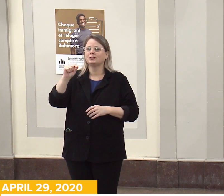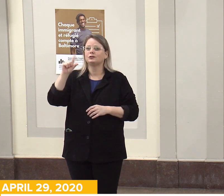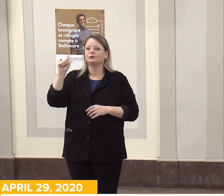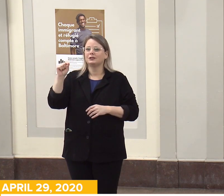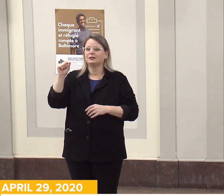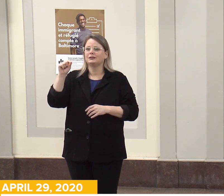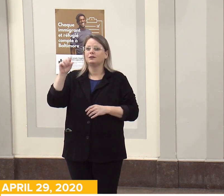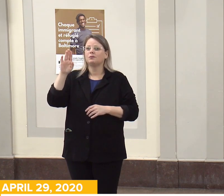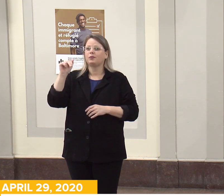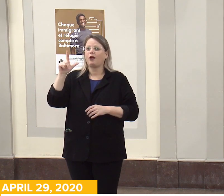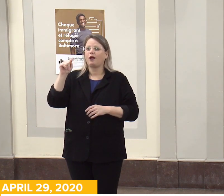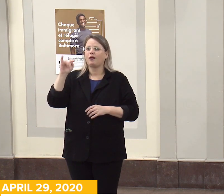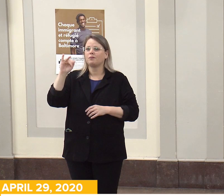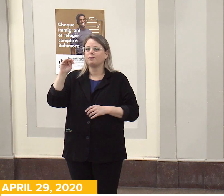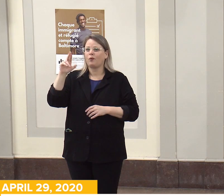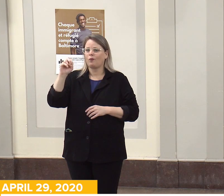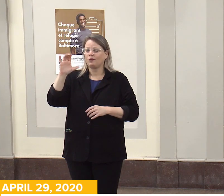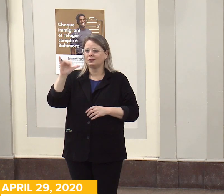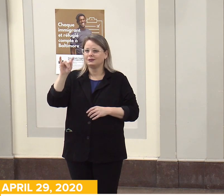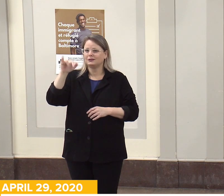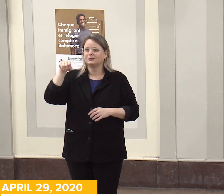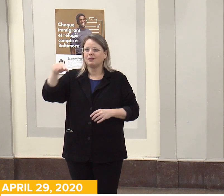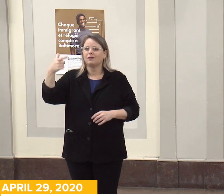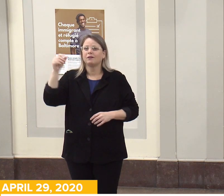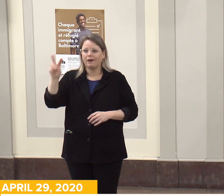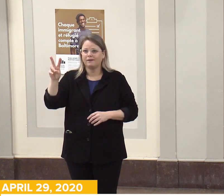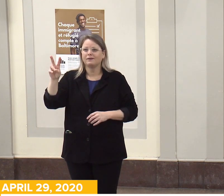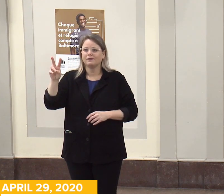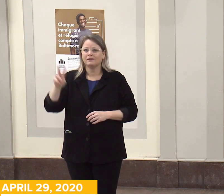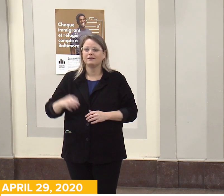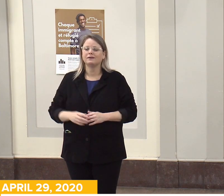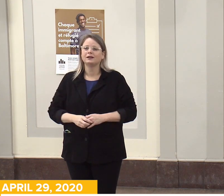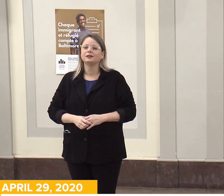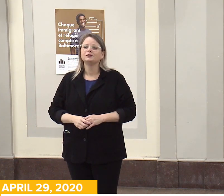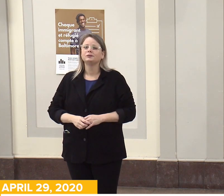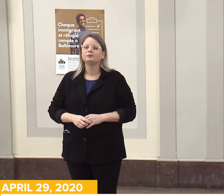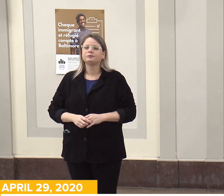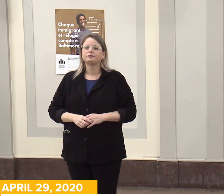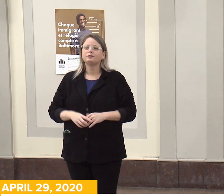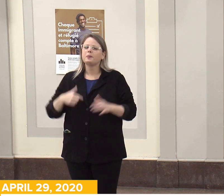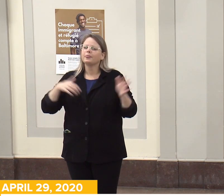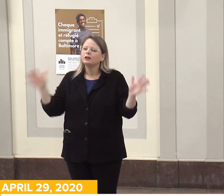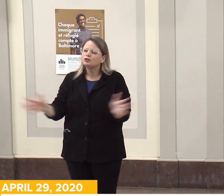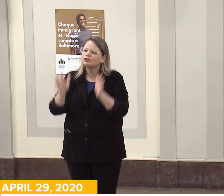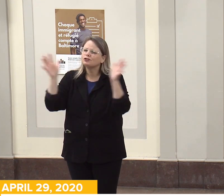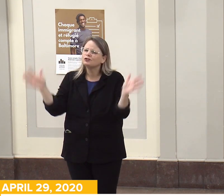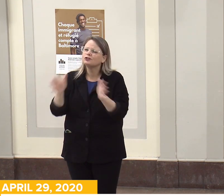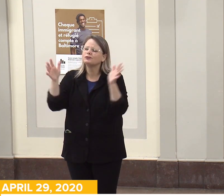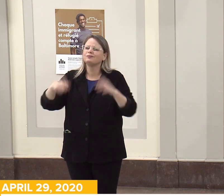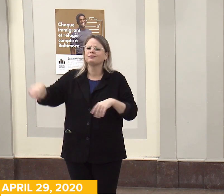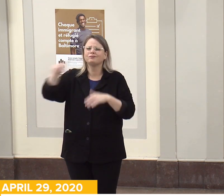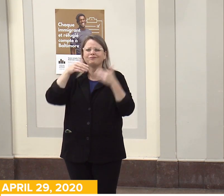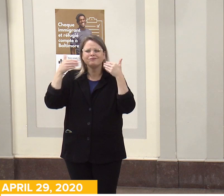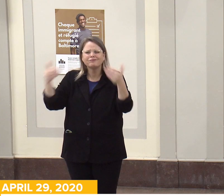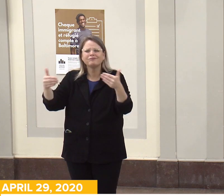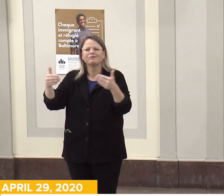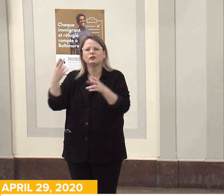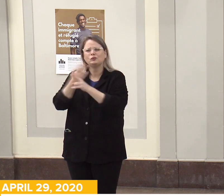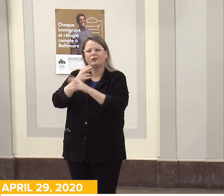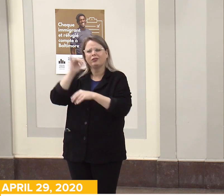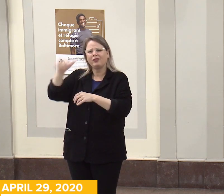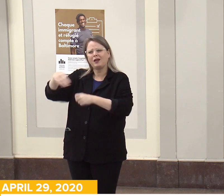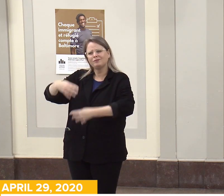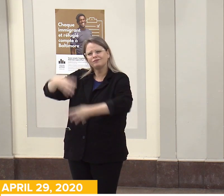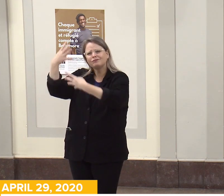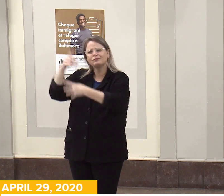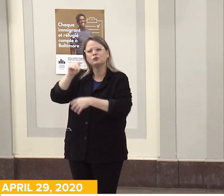census2020.baltimorecity.gov main page. I encourage all residents to use this tool to track their community census response and